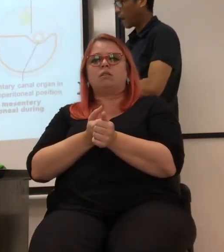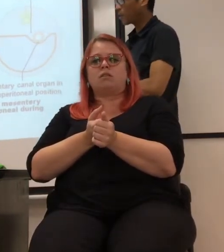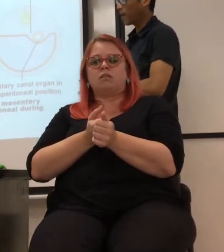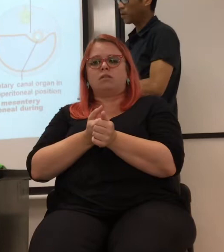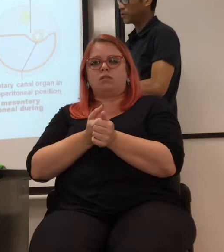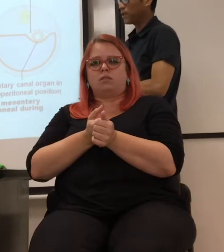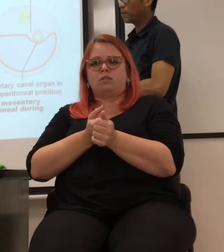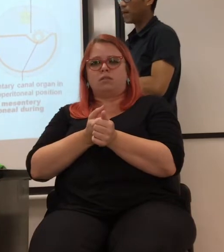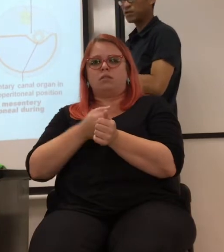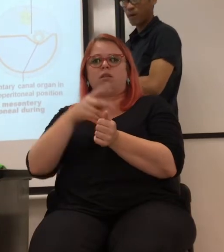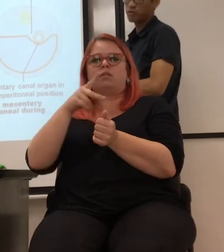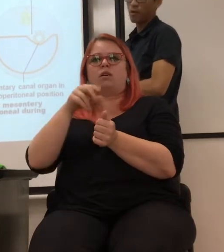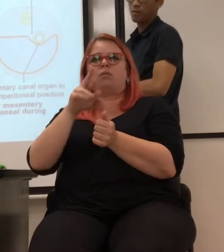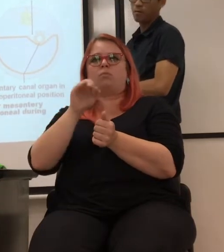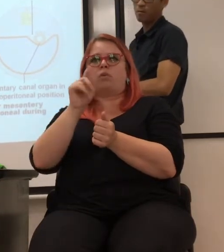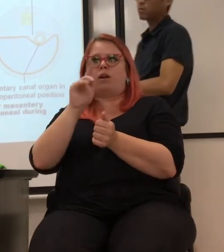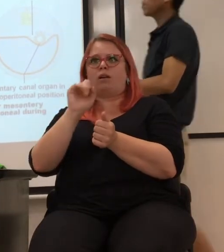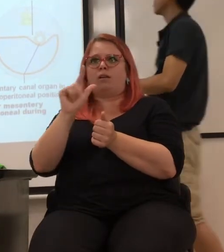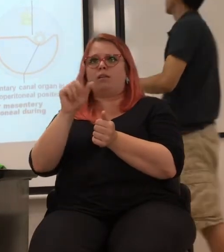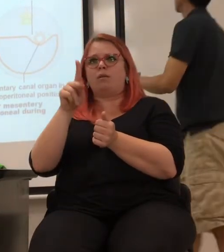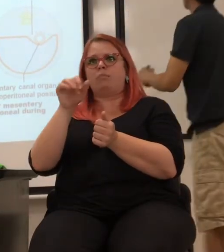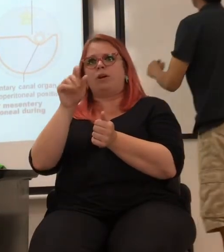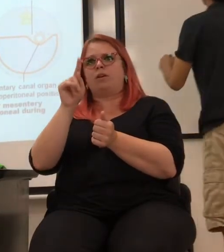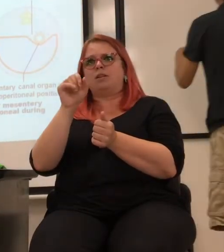the parietal peritoneum, that's retro.